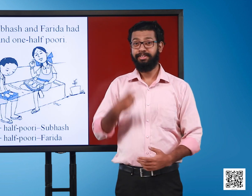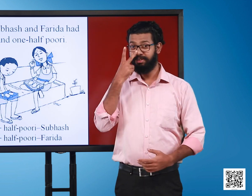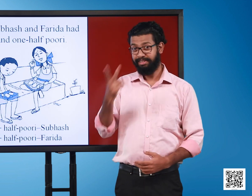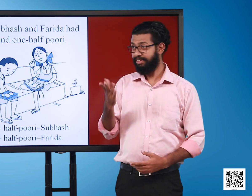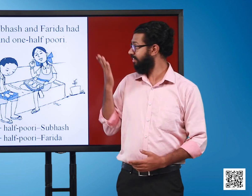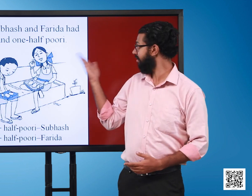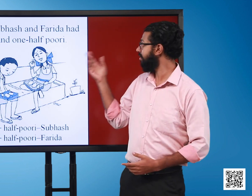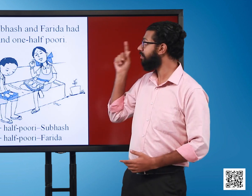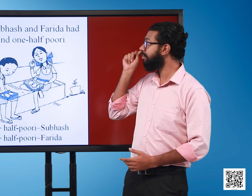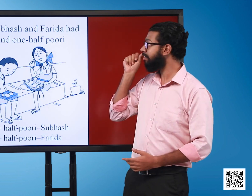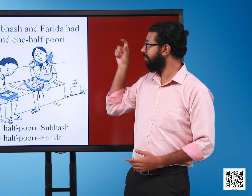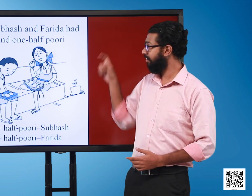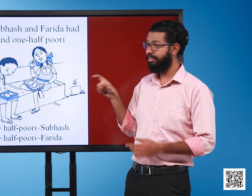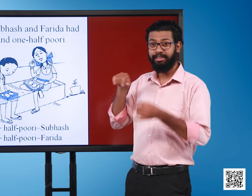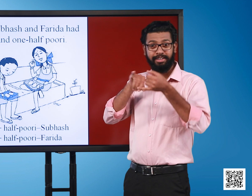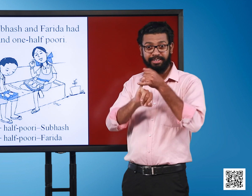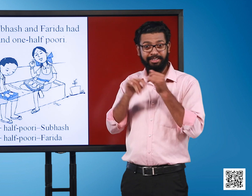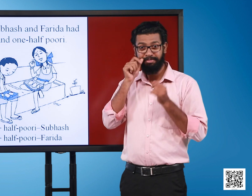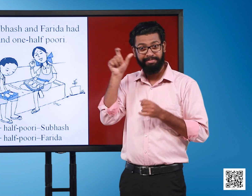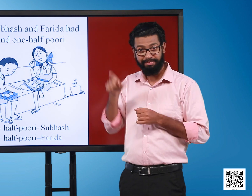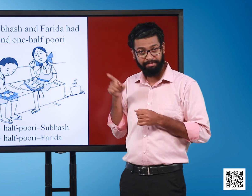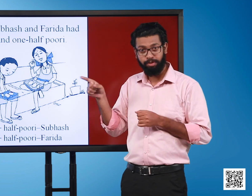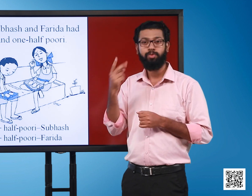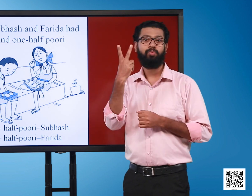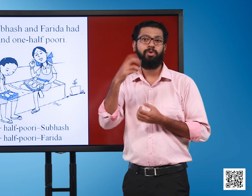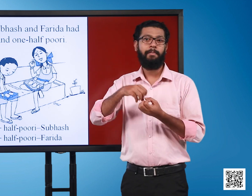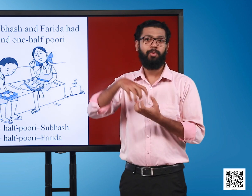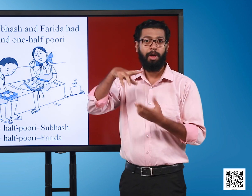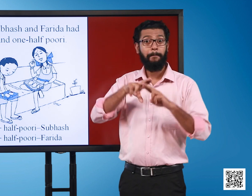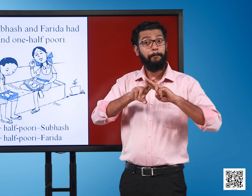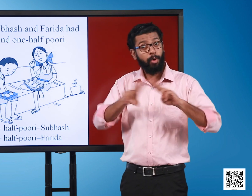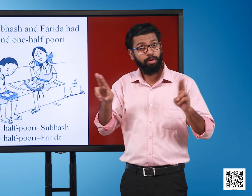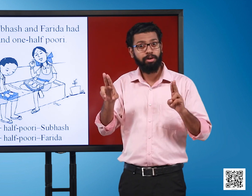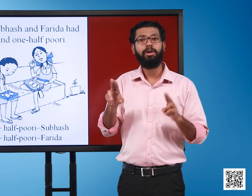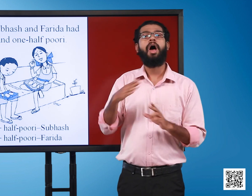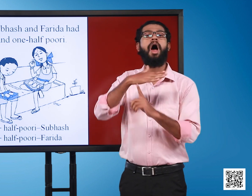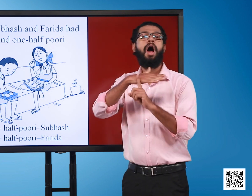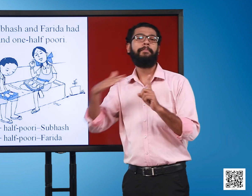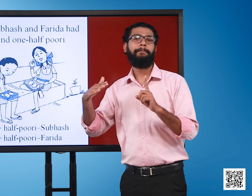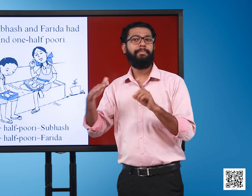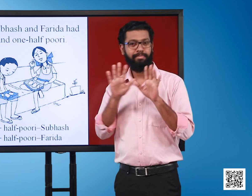Thus, both Subhash and Farida had 2 full puris and 1 half puri.